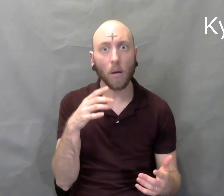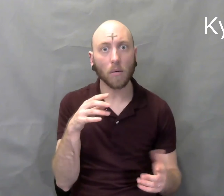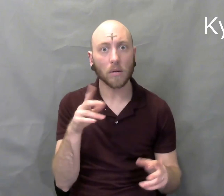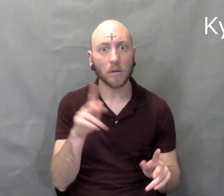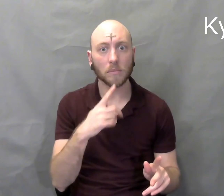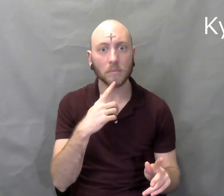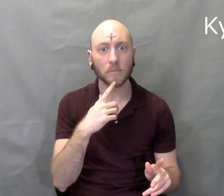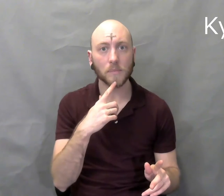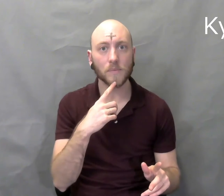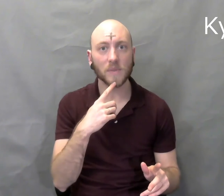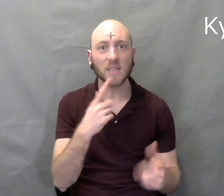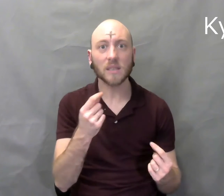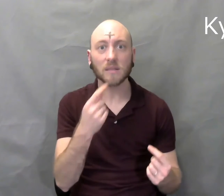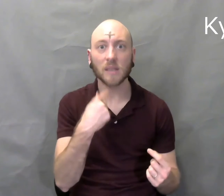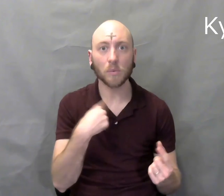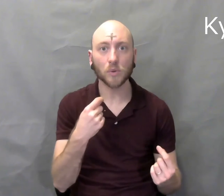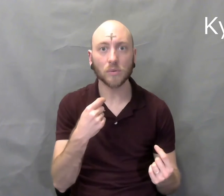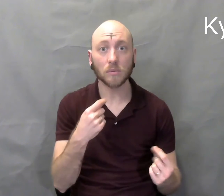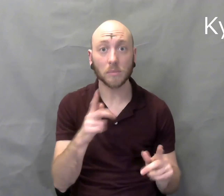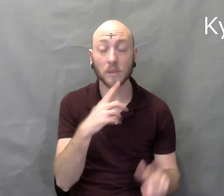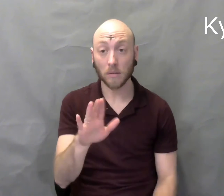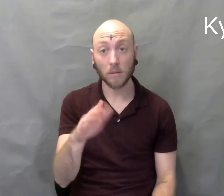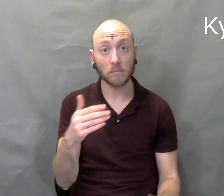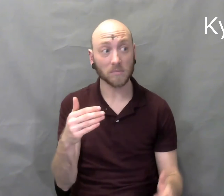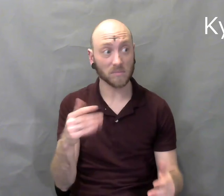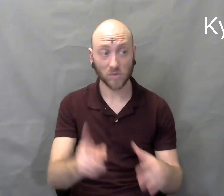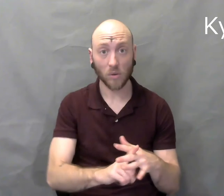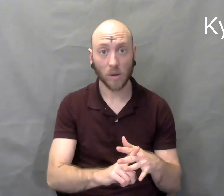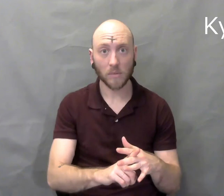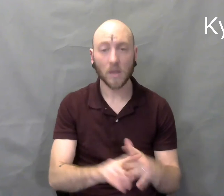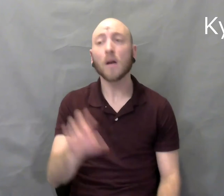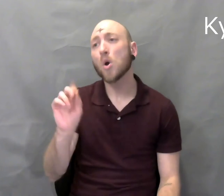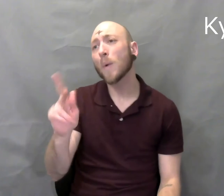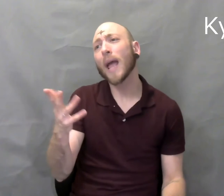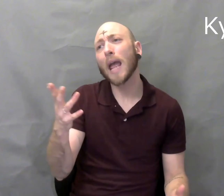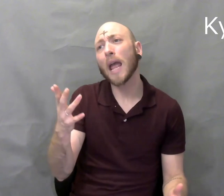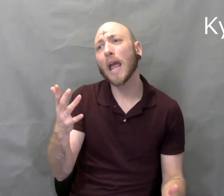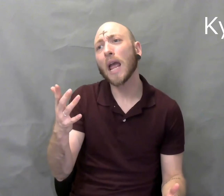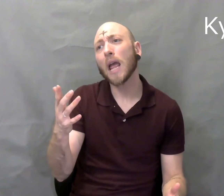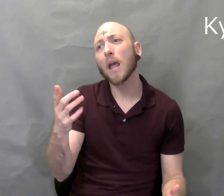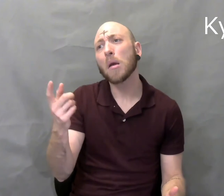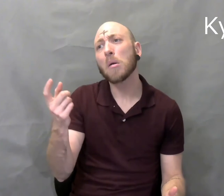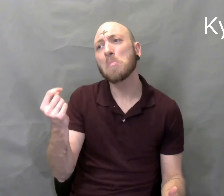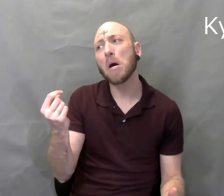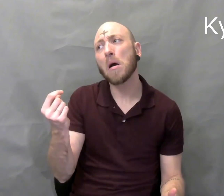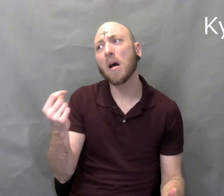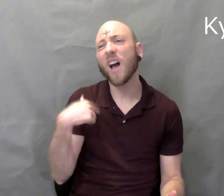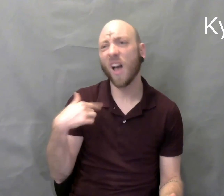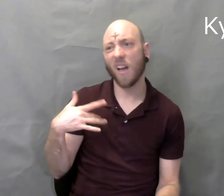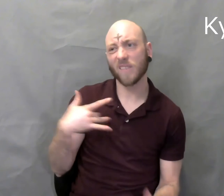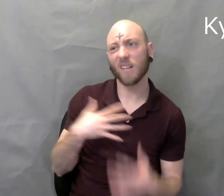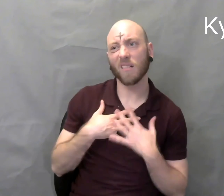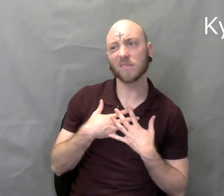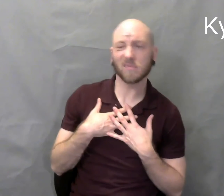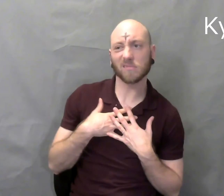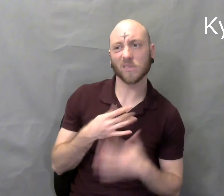hey, just show up. And I'd be like, okay, but I've got some things I feel this way about this stuff.